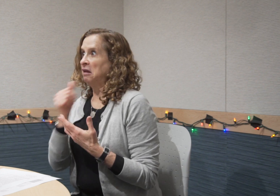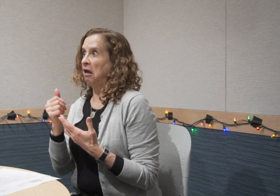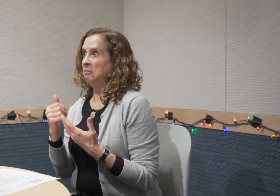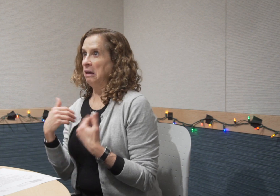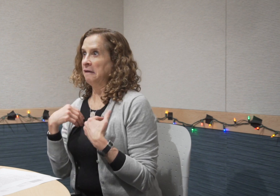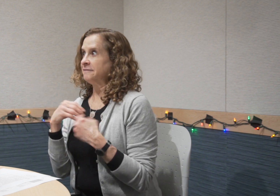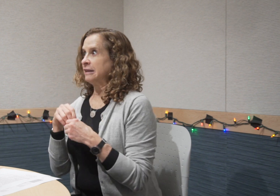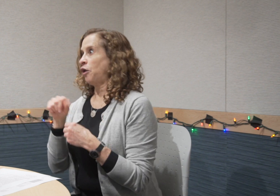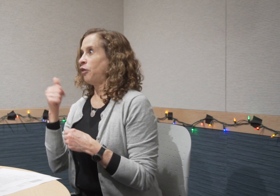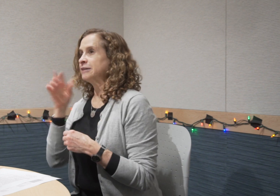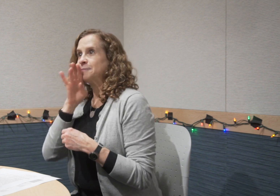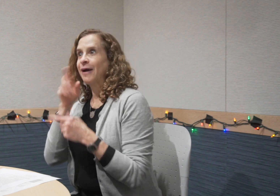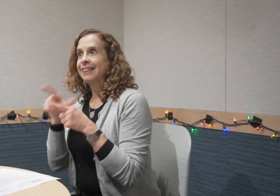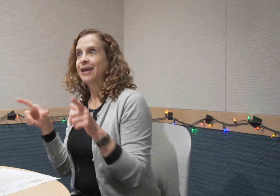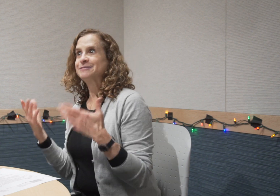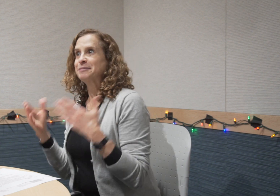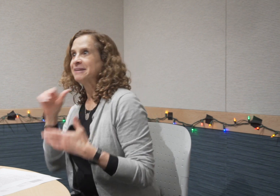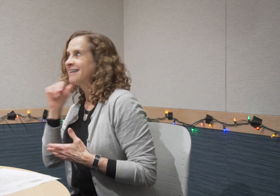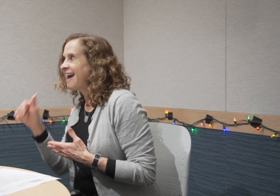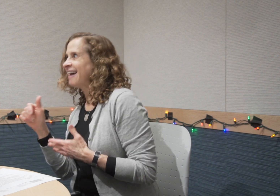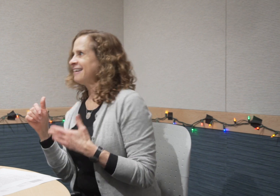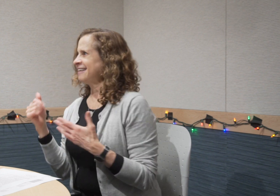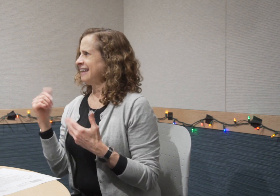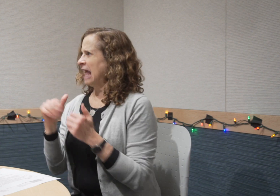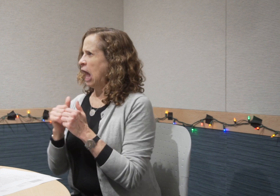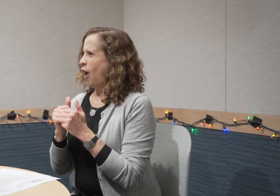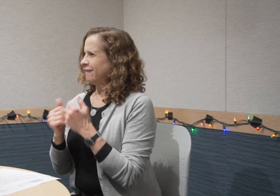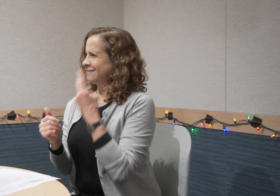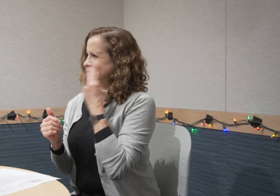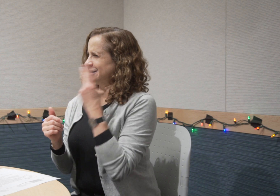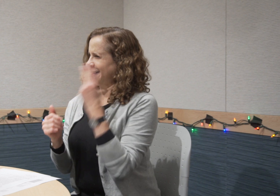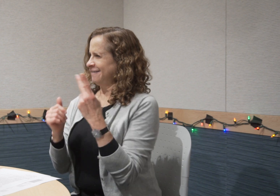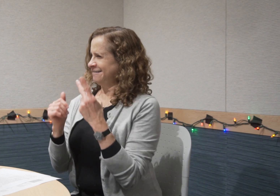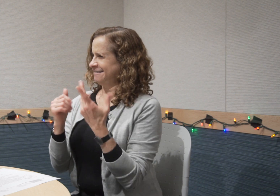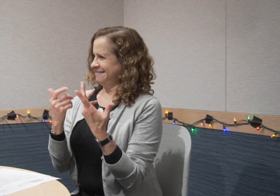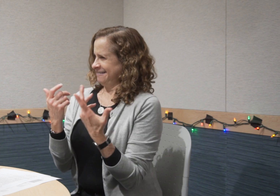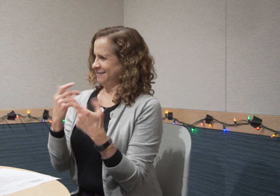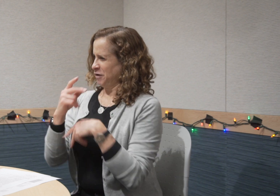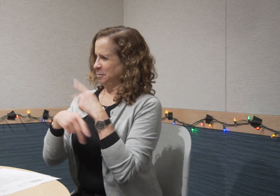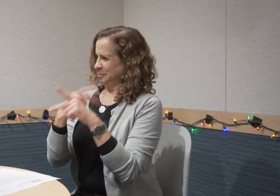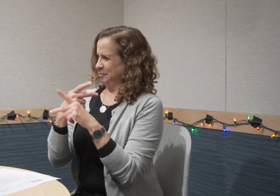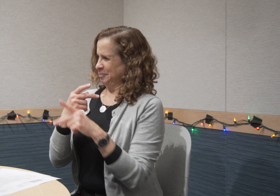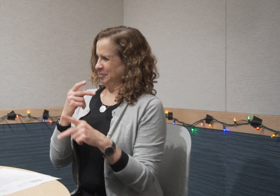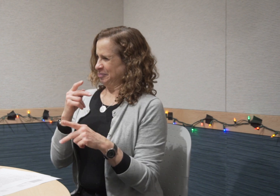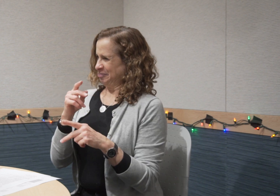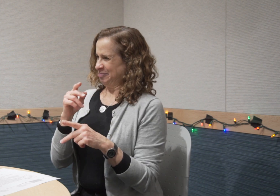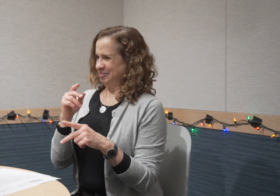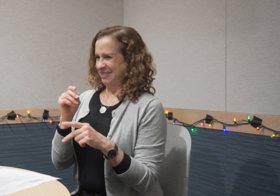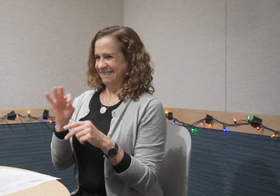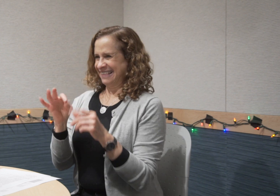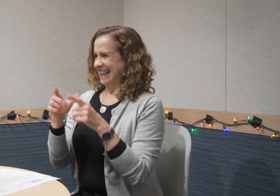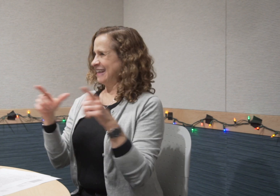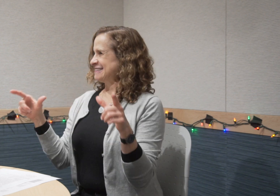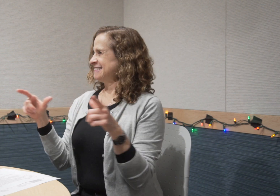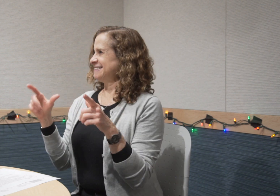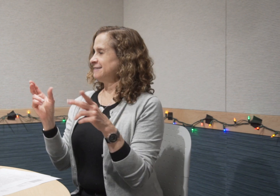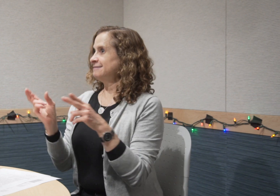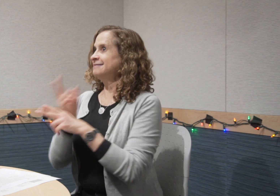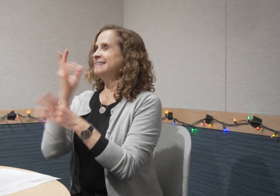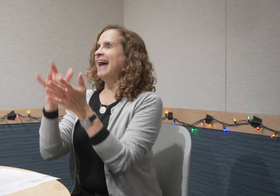for the unique features that it has. Some things are different from other spoken languages. It's a visual mode of communication.